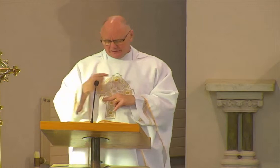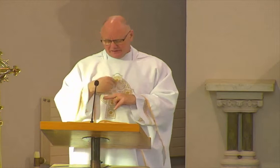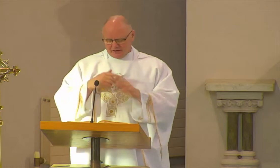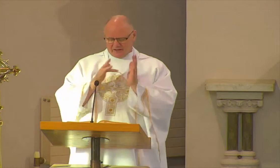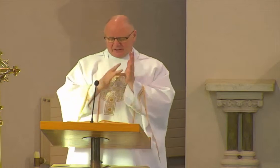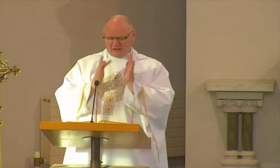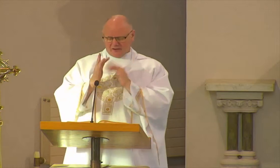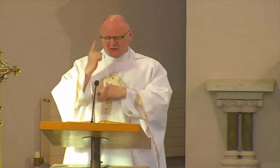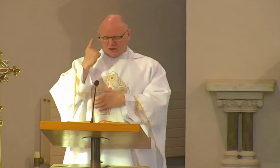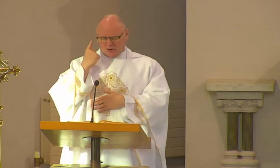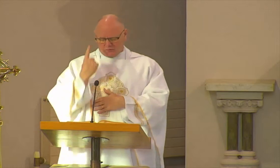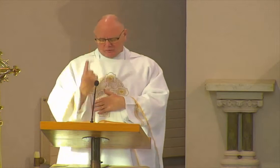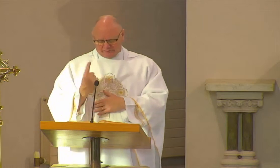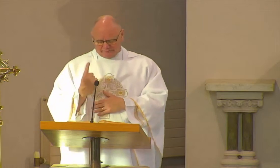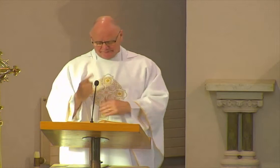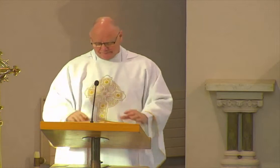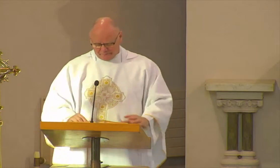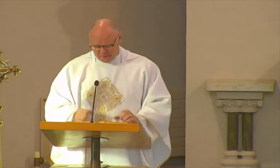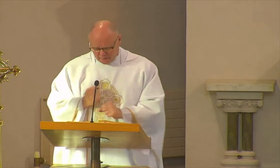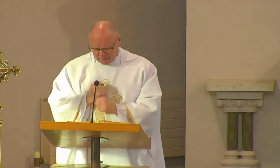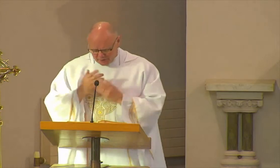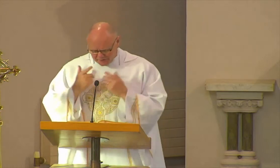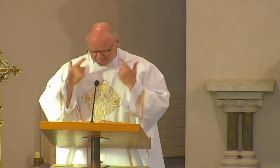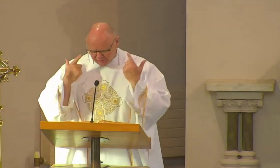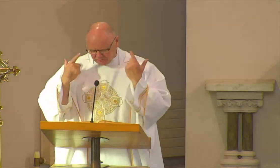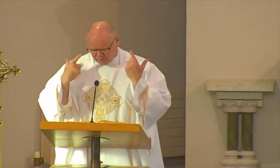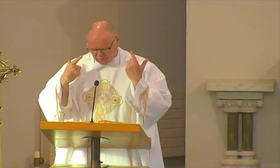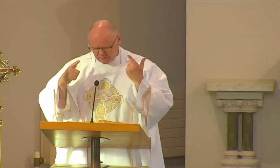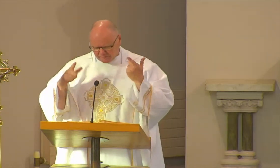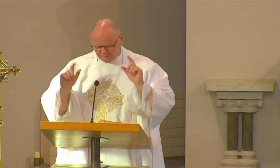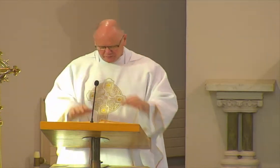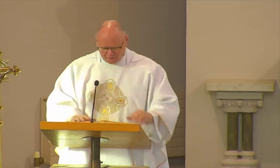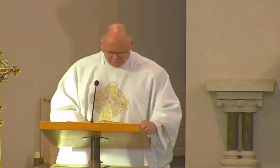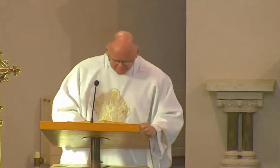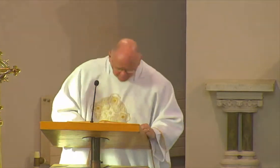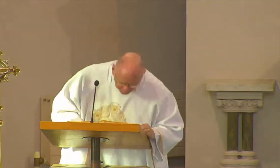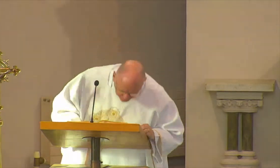I are one." The Gospel of the Lord.